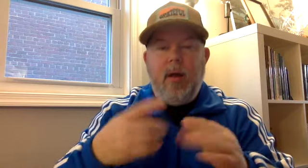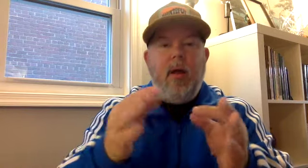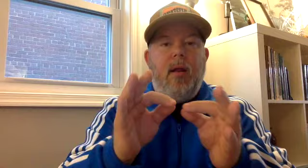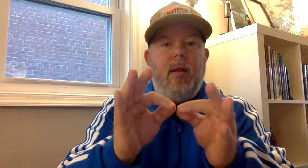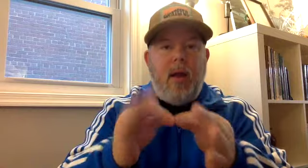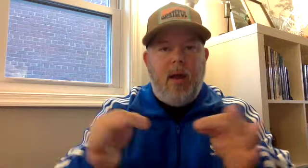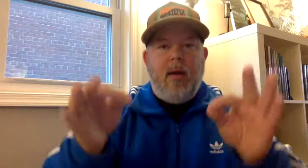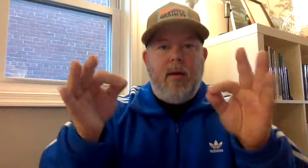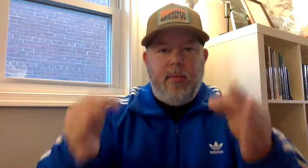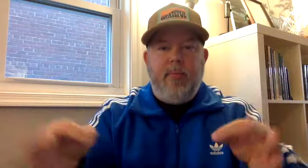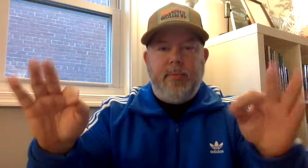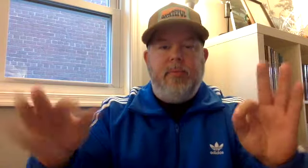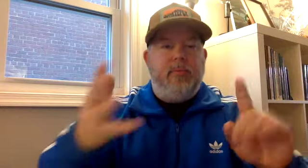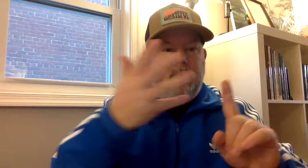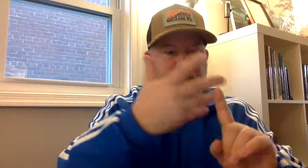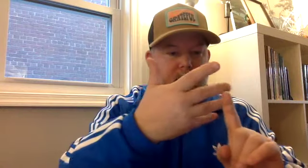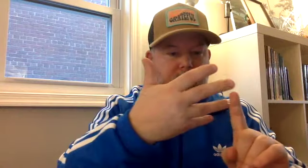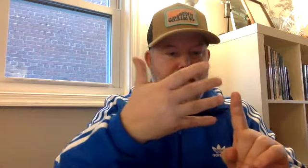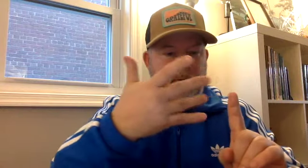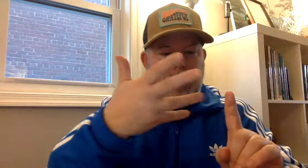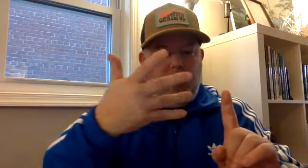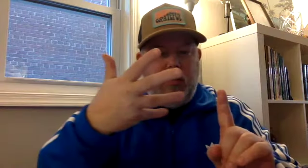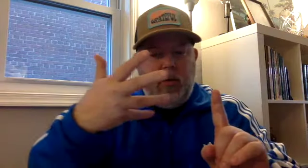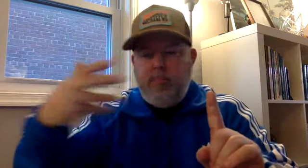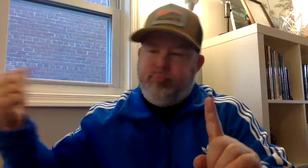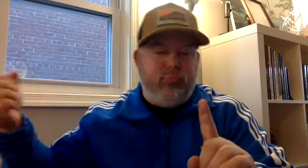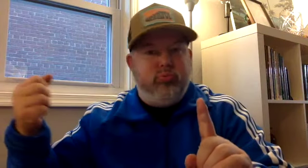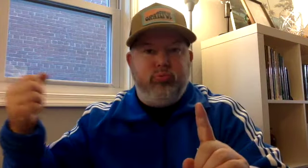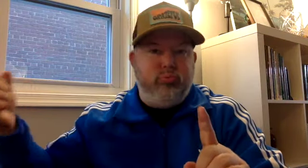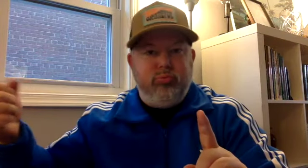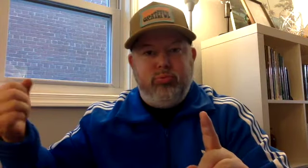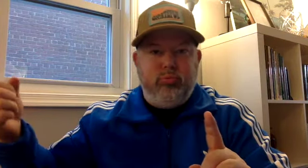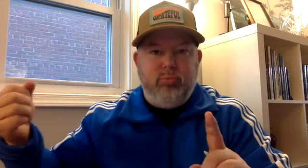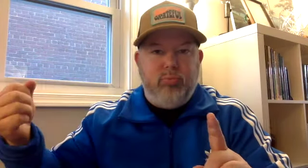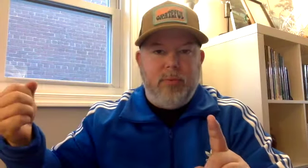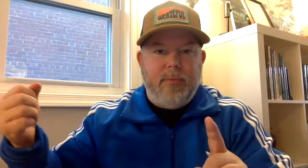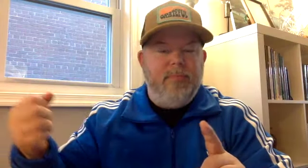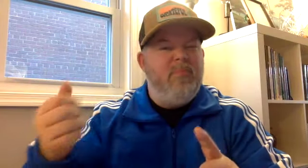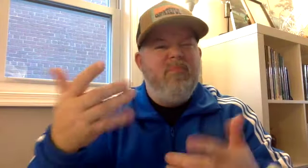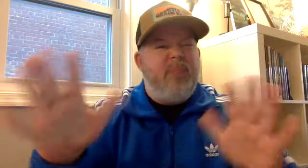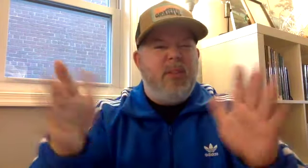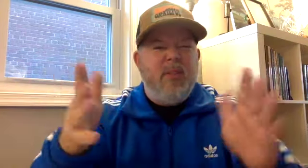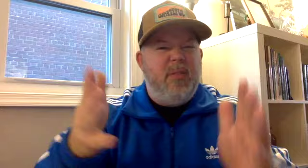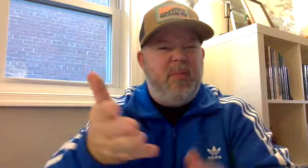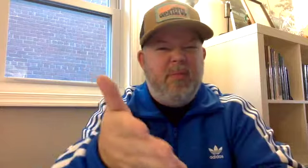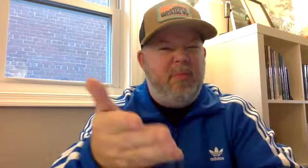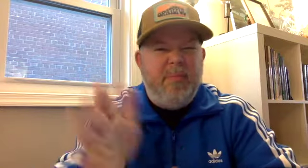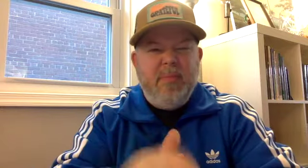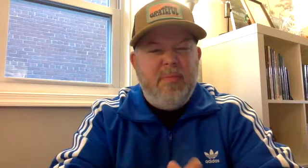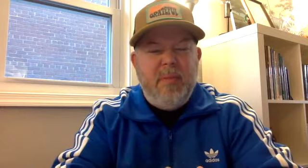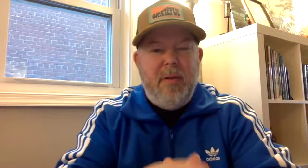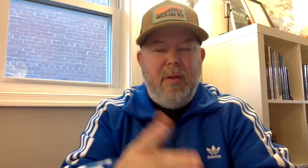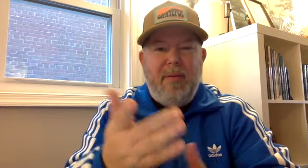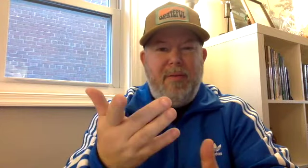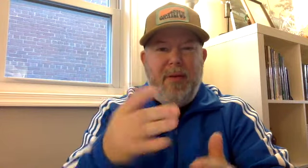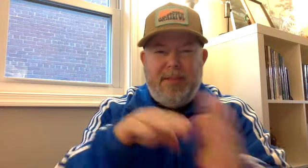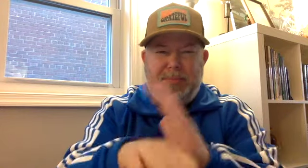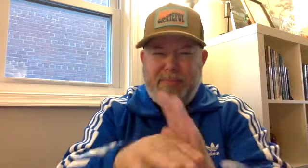Our committee is taking that very seriously. And of course, the January 6th Commission is looking at the whole issue of the insurrection and